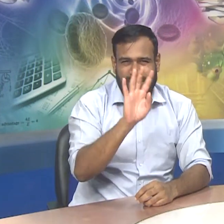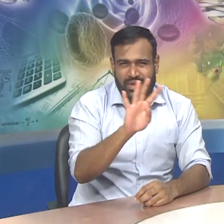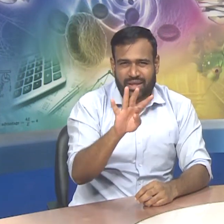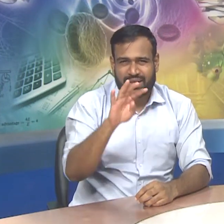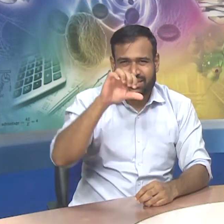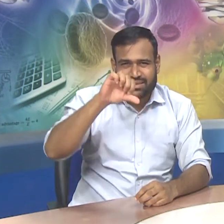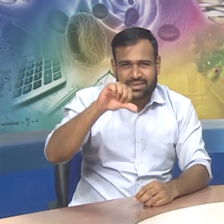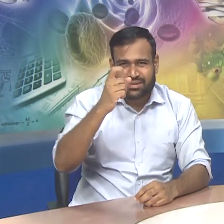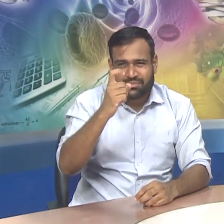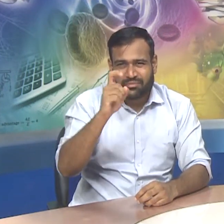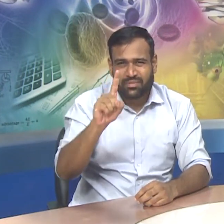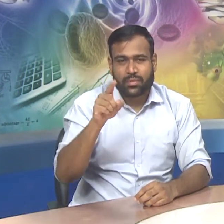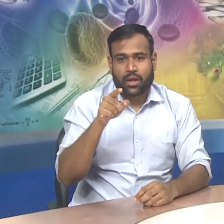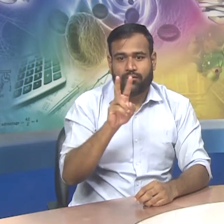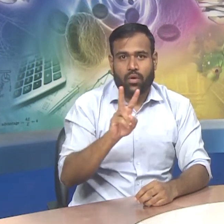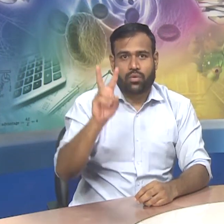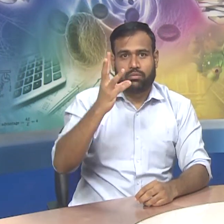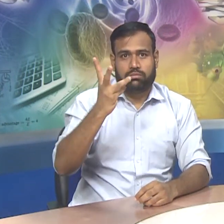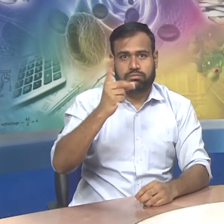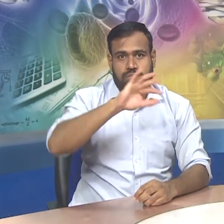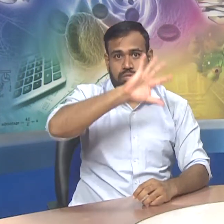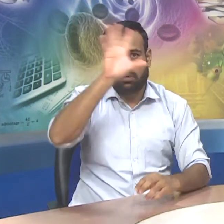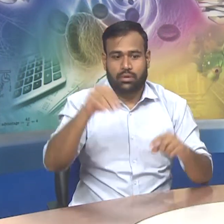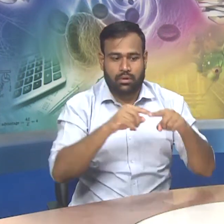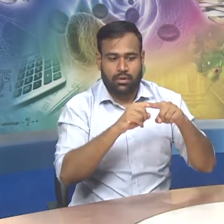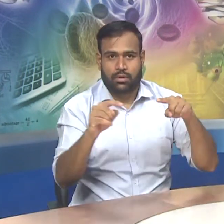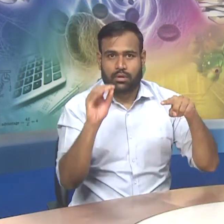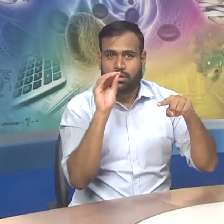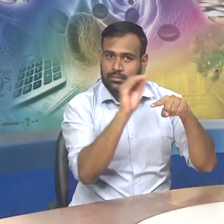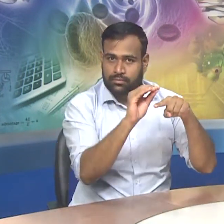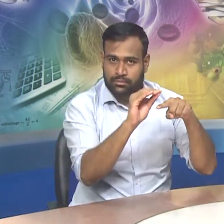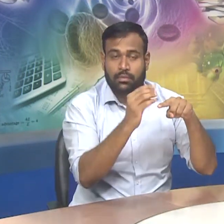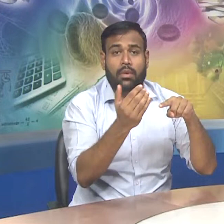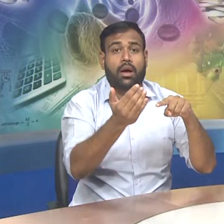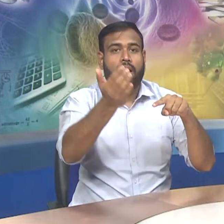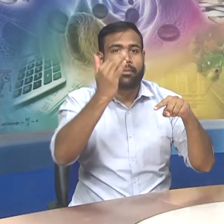let us suppose the total number of votes of all the legislature is approximately